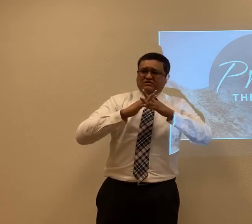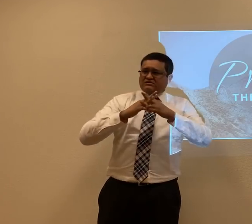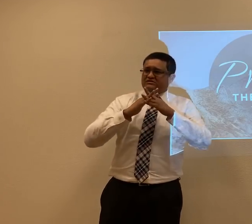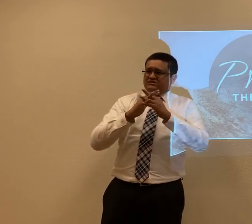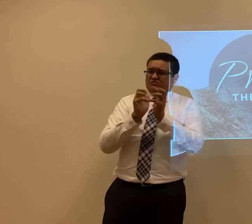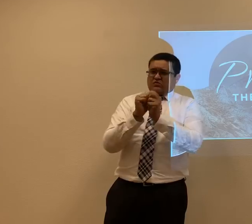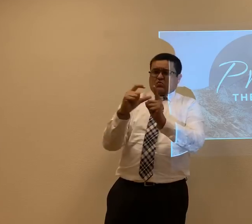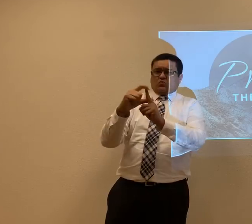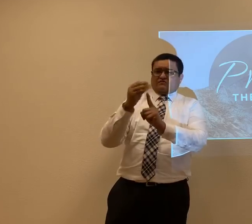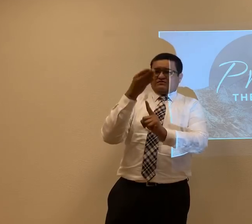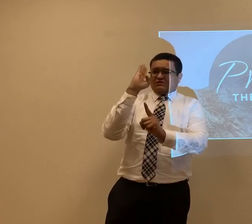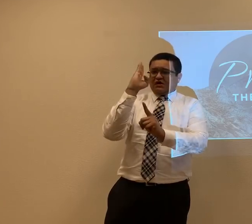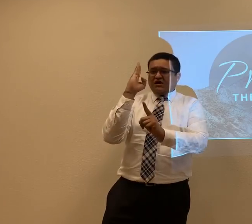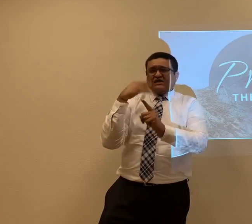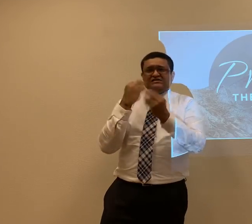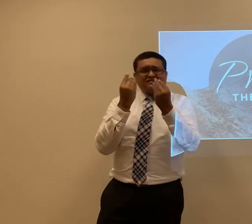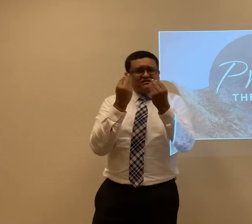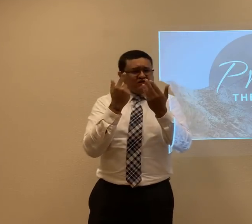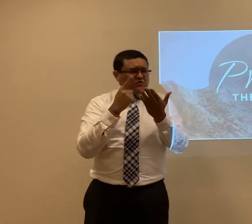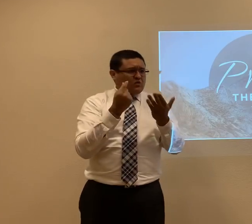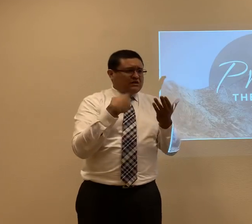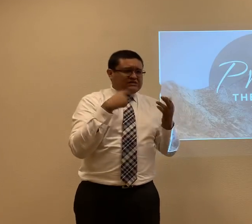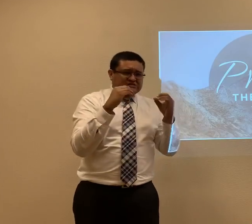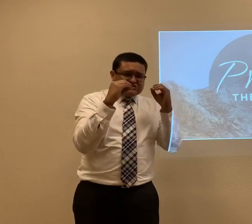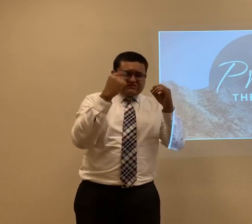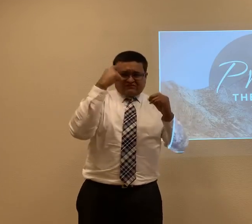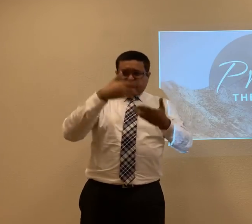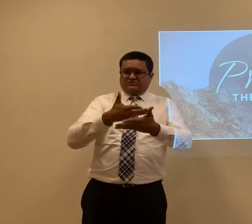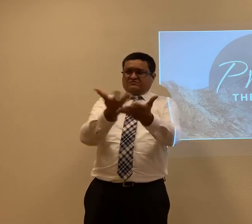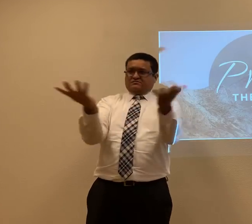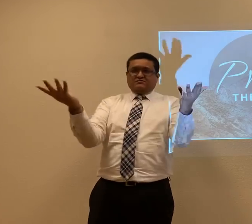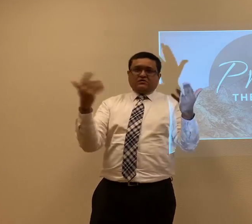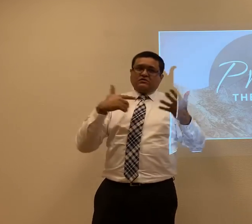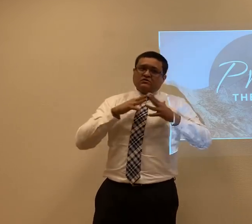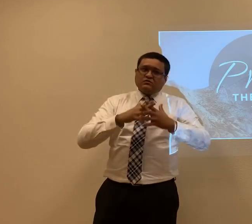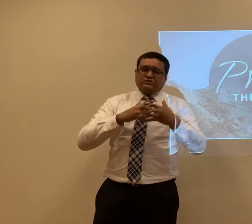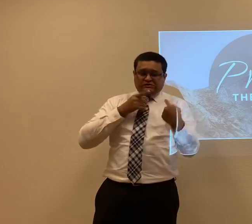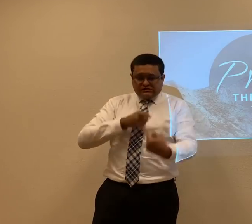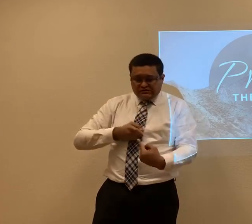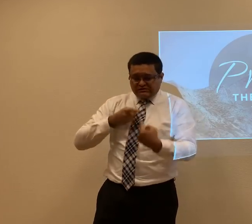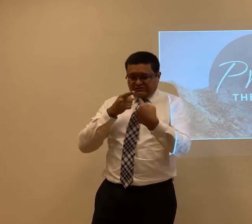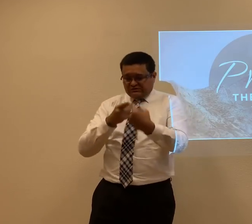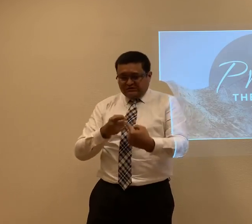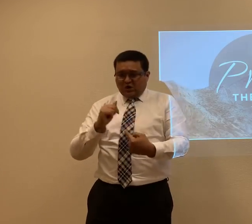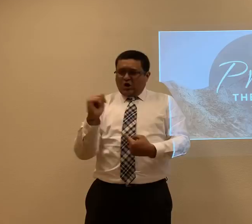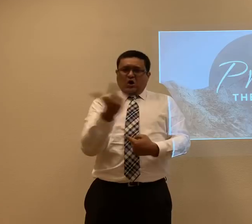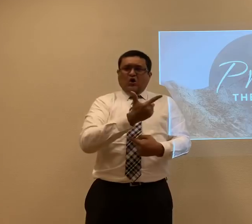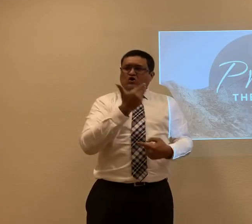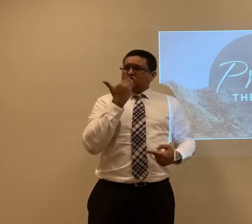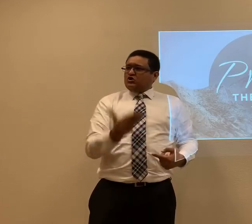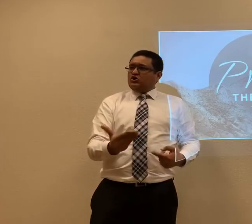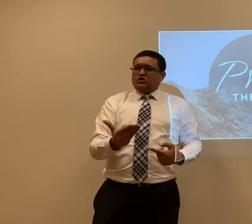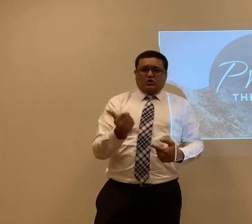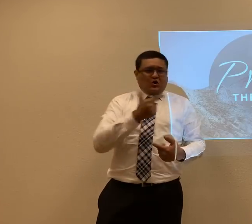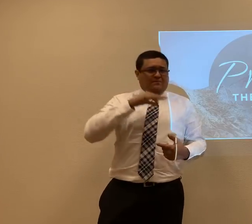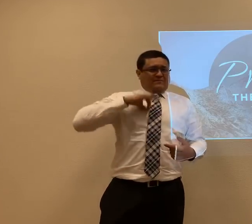about today's. I was wrestling with trying to decide what I wanted to teach everybody today. And